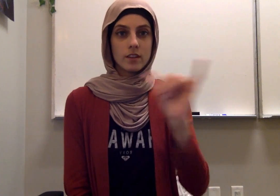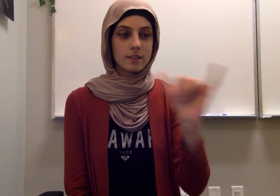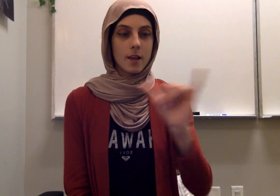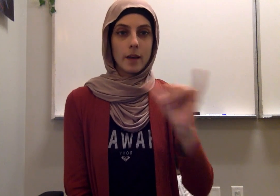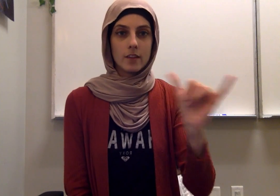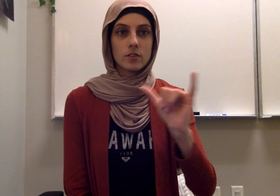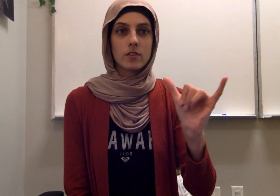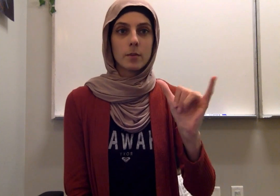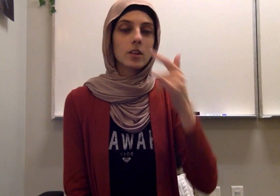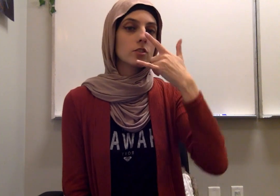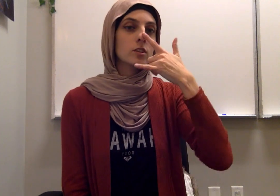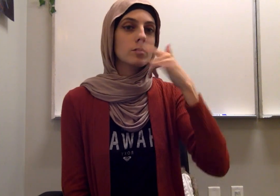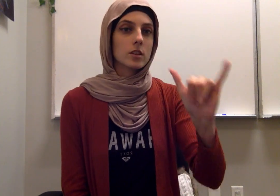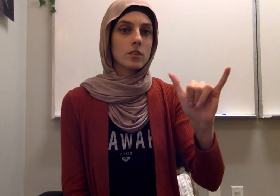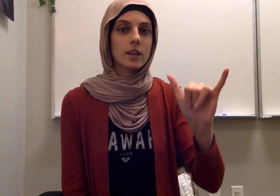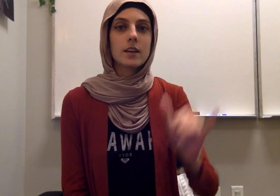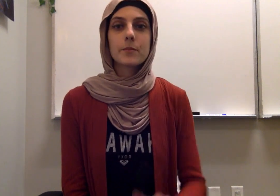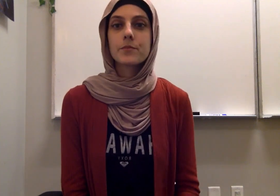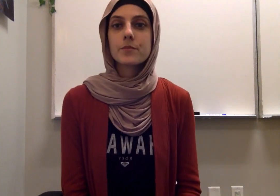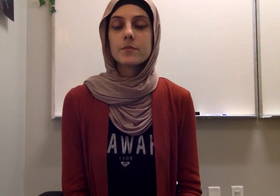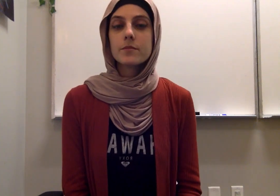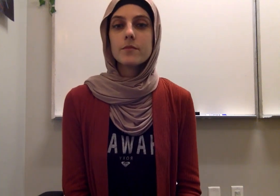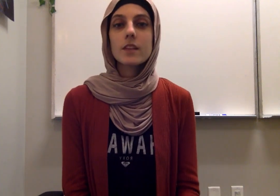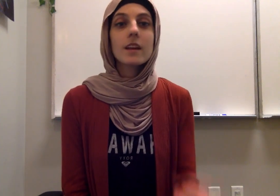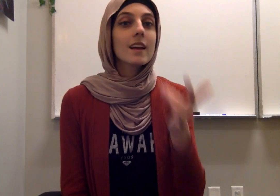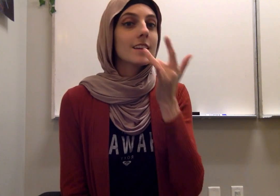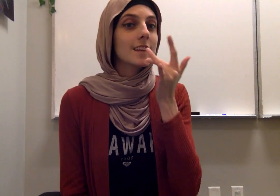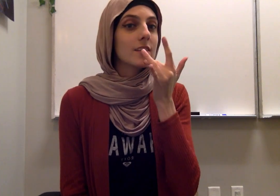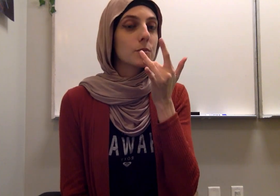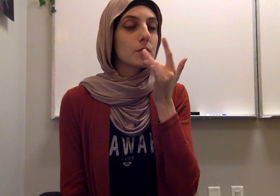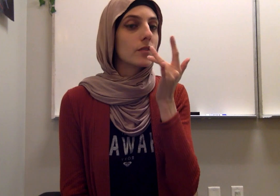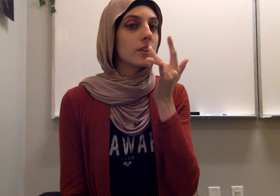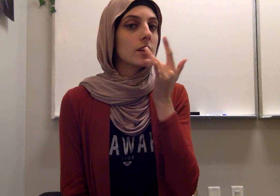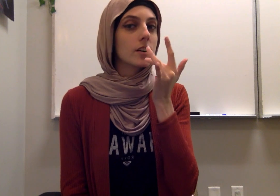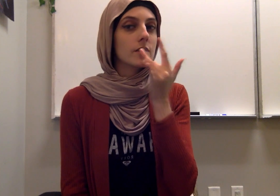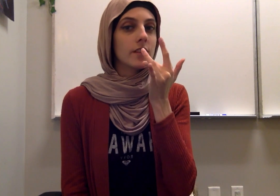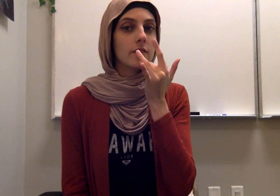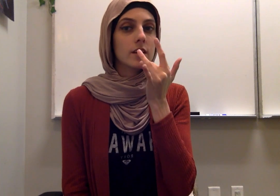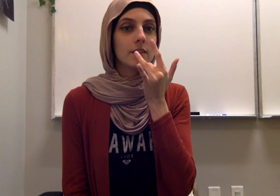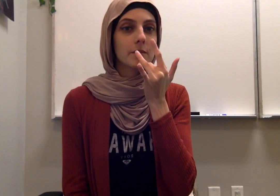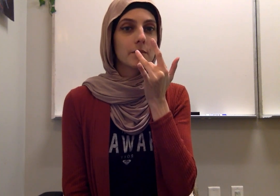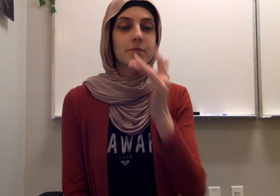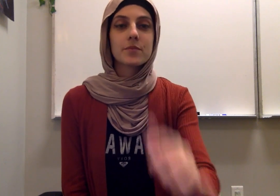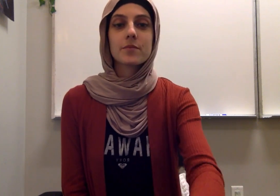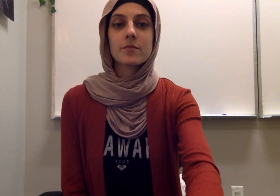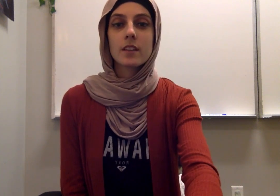same as, or similar to, looks like. Taste, prefer, or favorite.